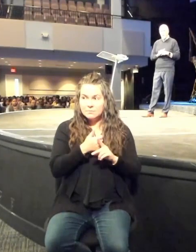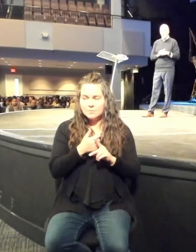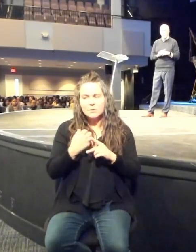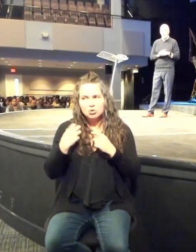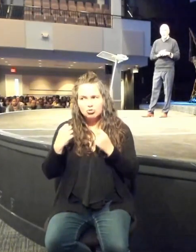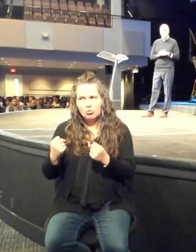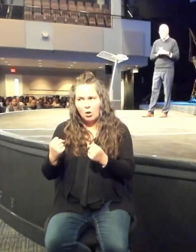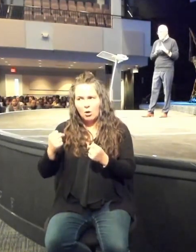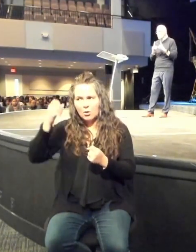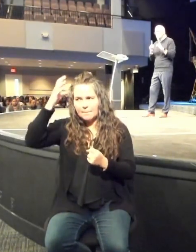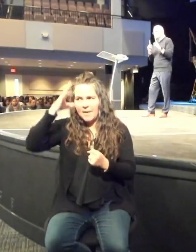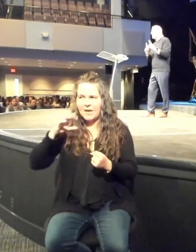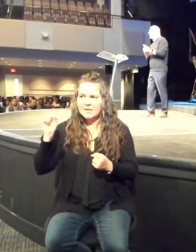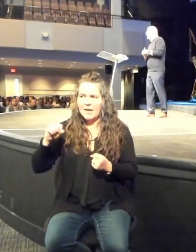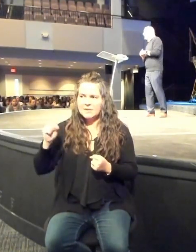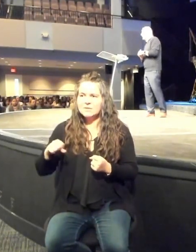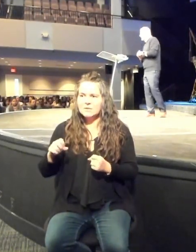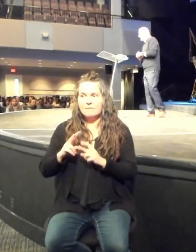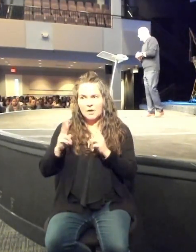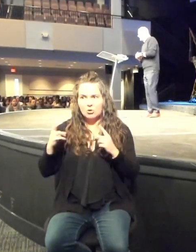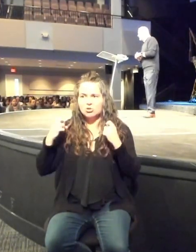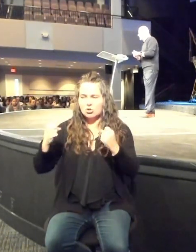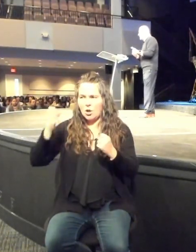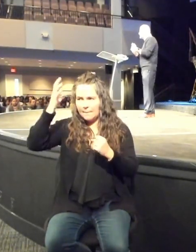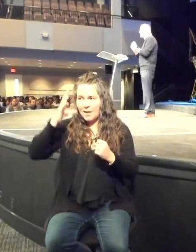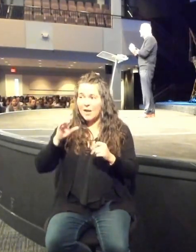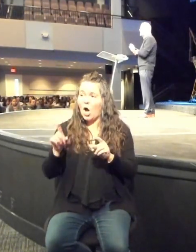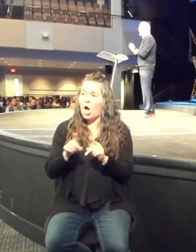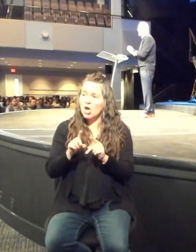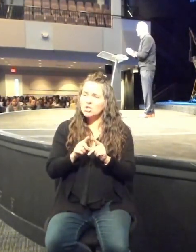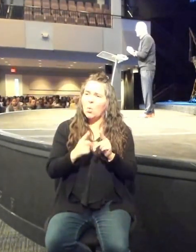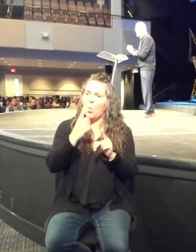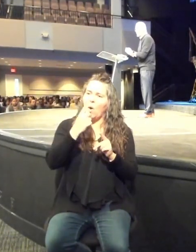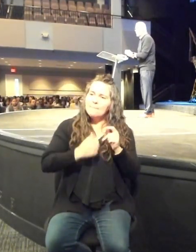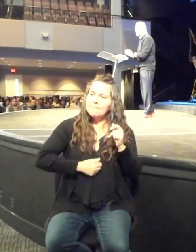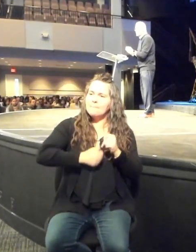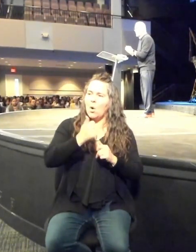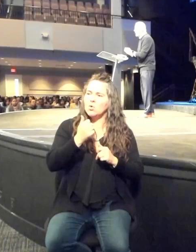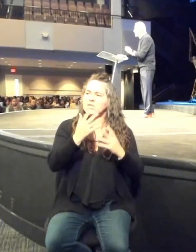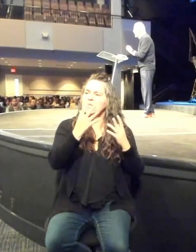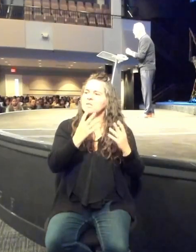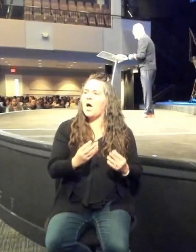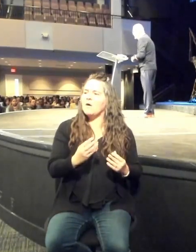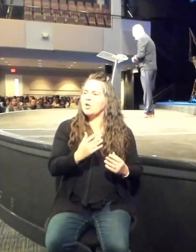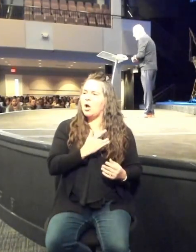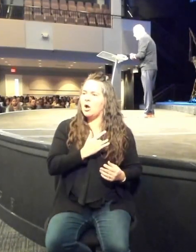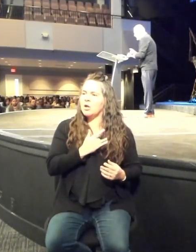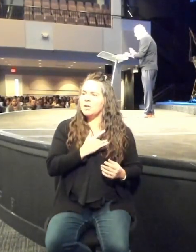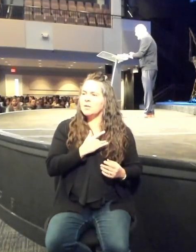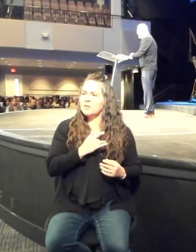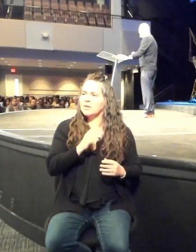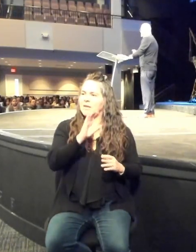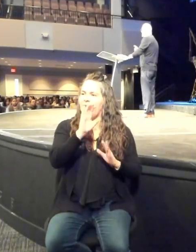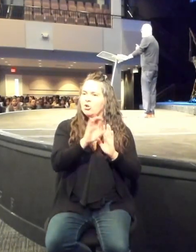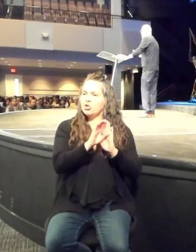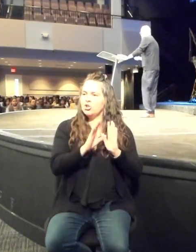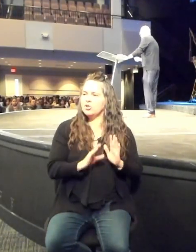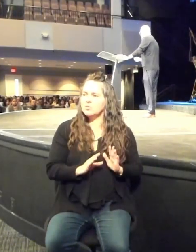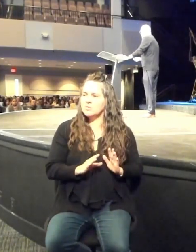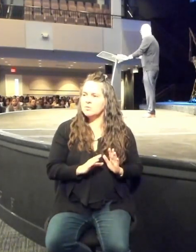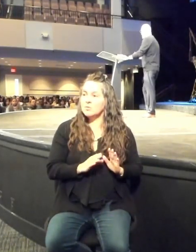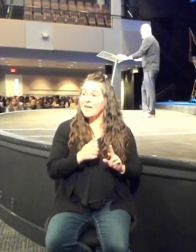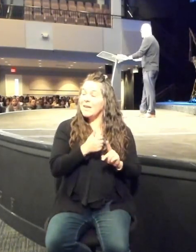that in a bit, tremendously strong man, he's one of the most tender-hearted characters in all of the Bible. David was a